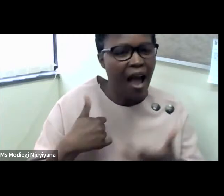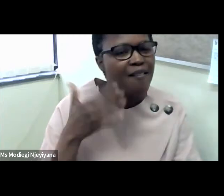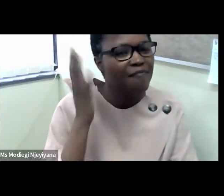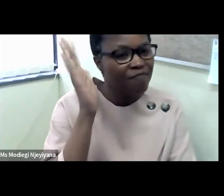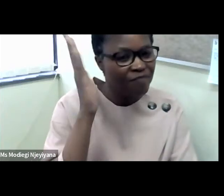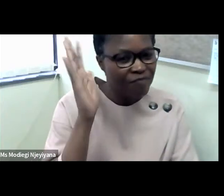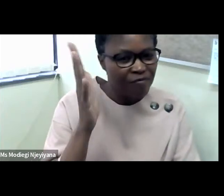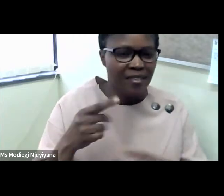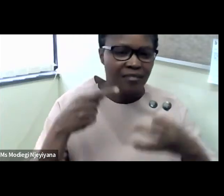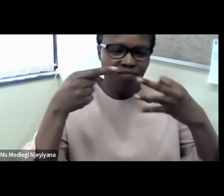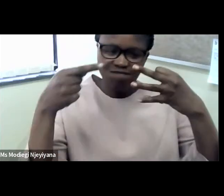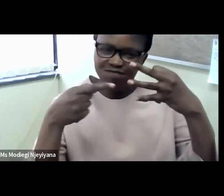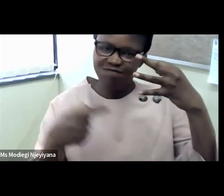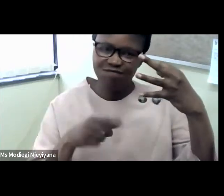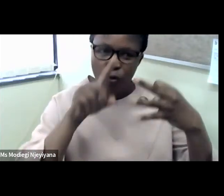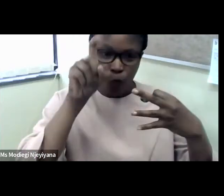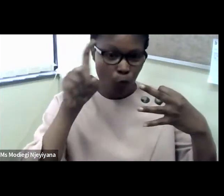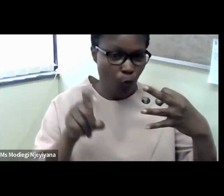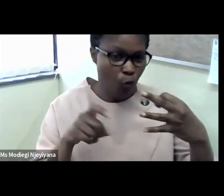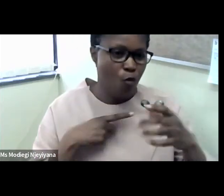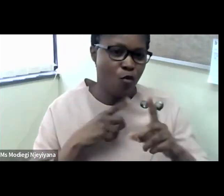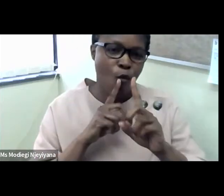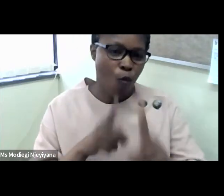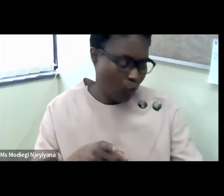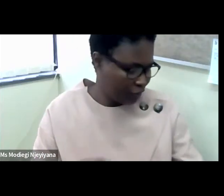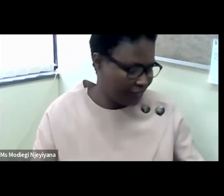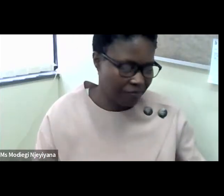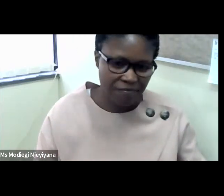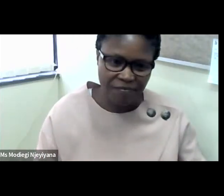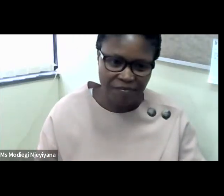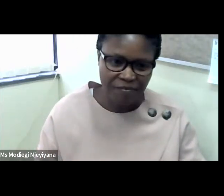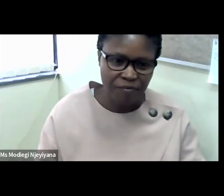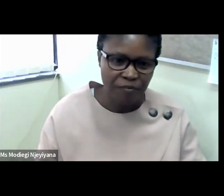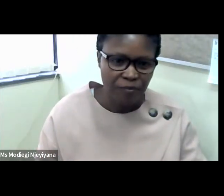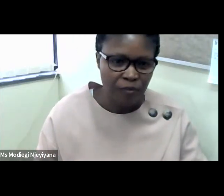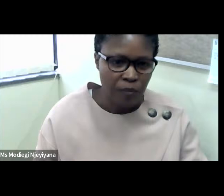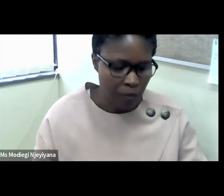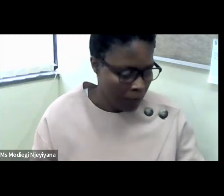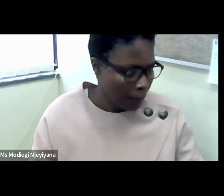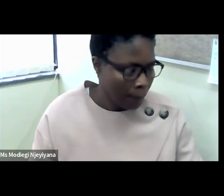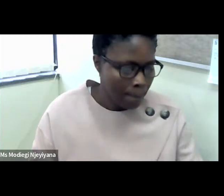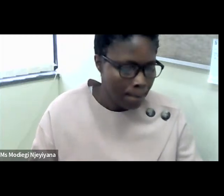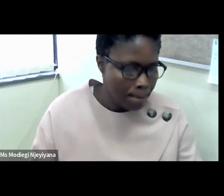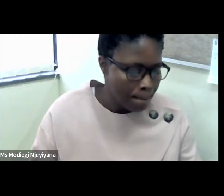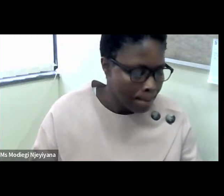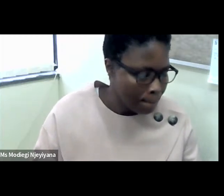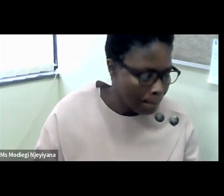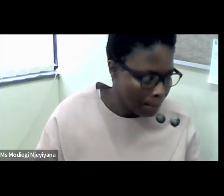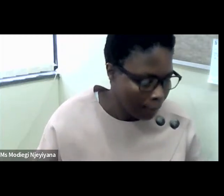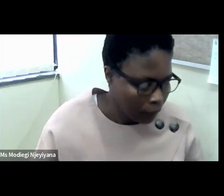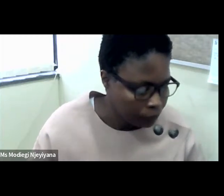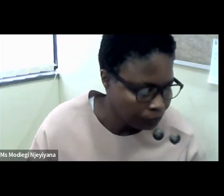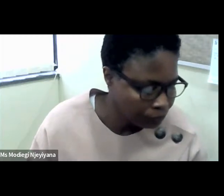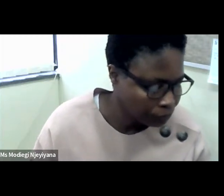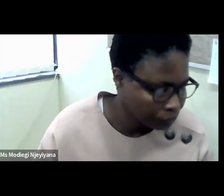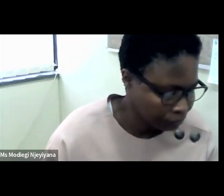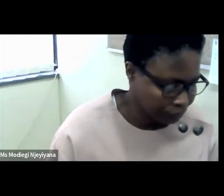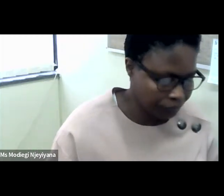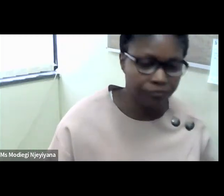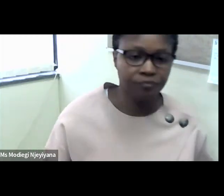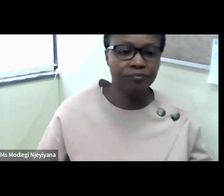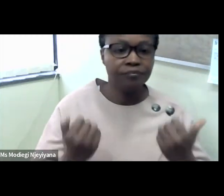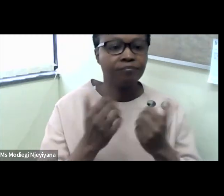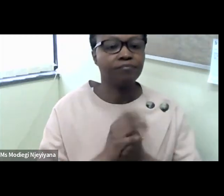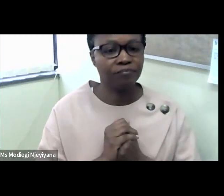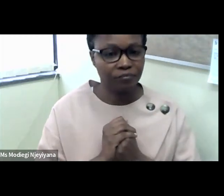So thank you so much for asking about that. I'd like to now talk about the 3 questions that